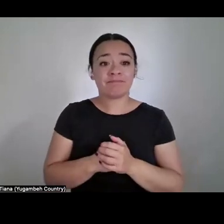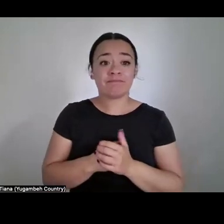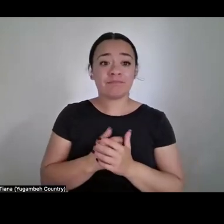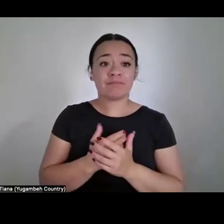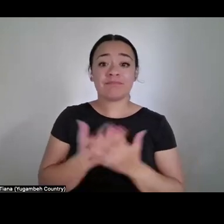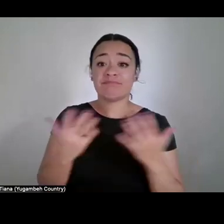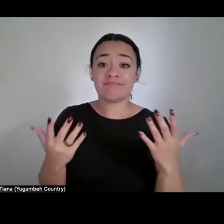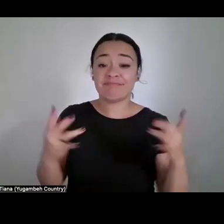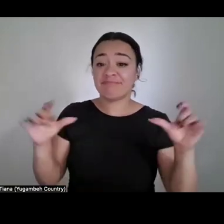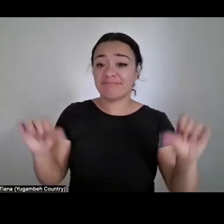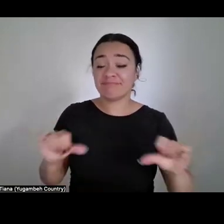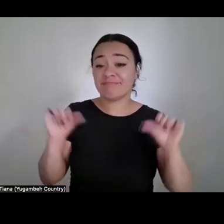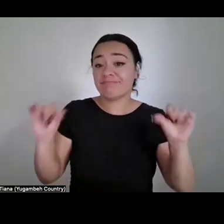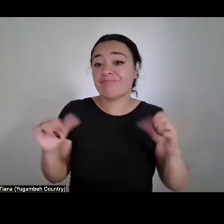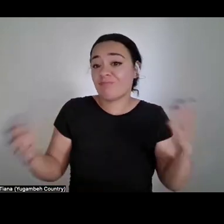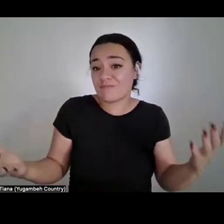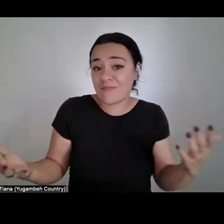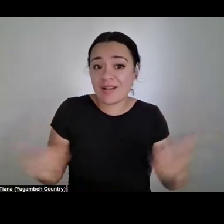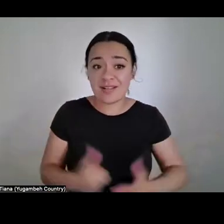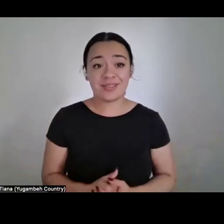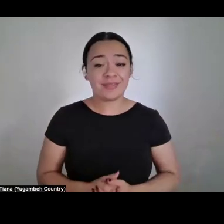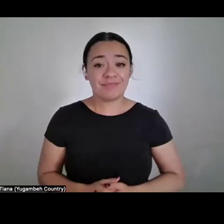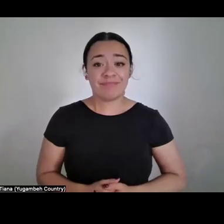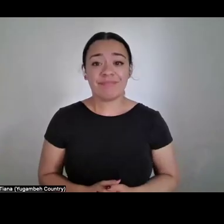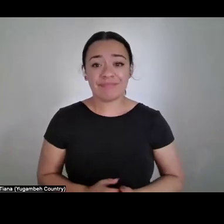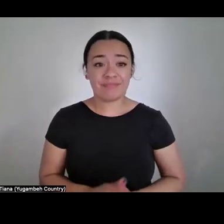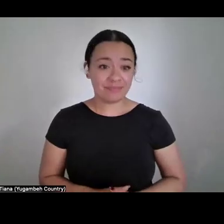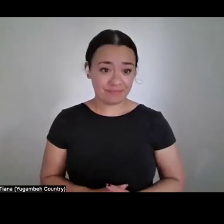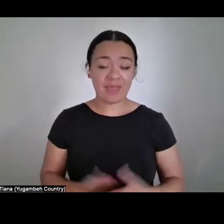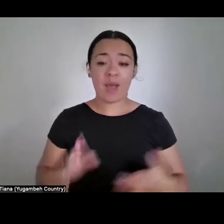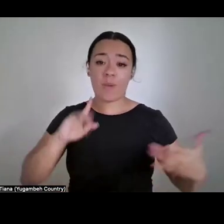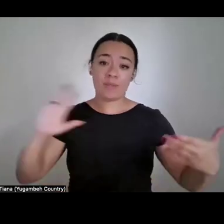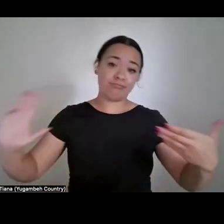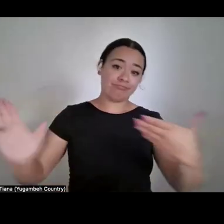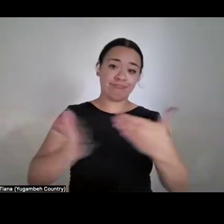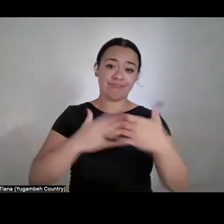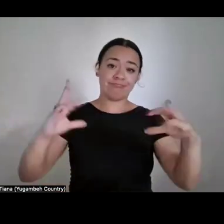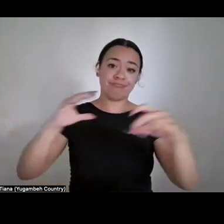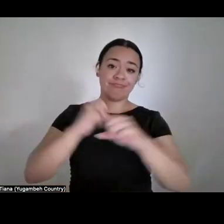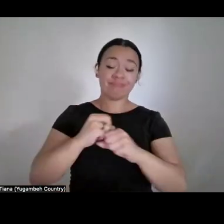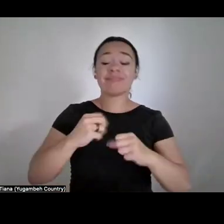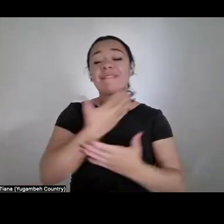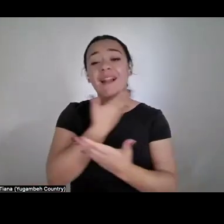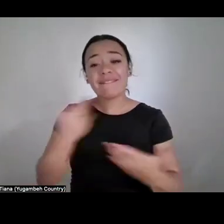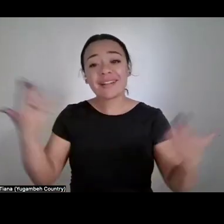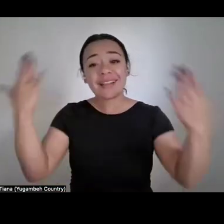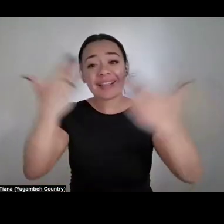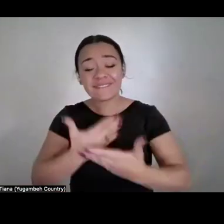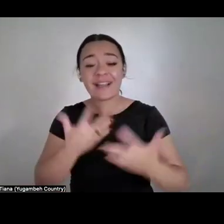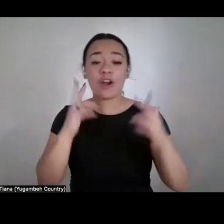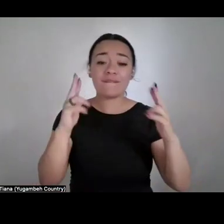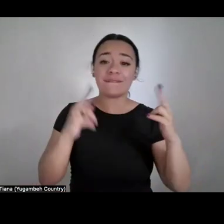All right. Well, I'll close this off for the evening. I hope you all have a nice evening. Hope it's